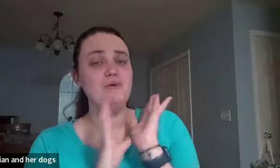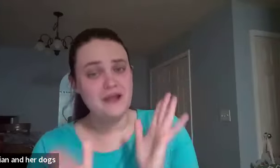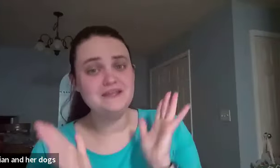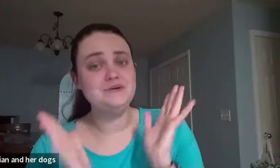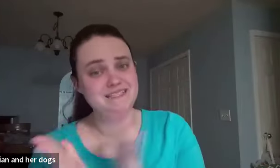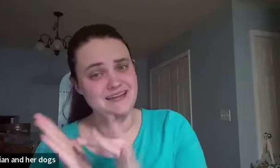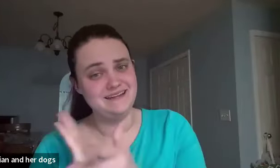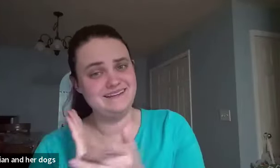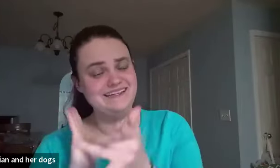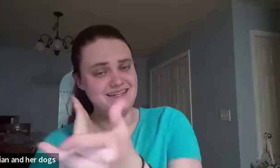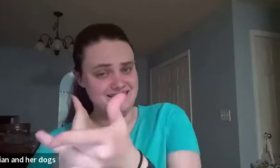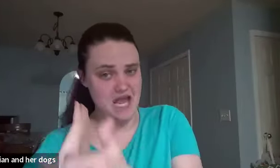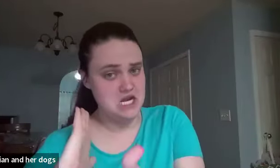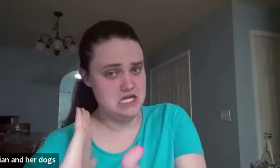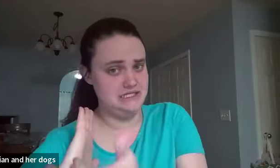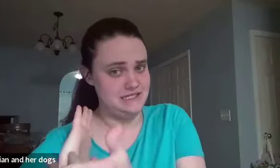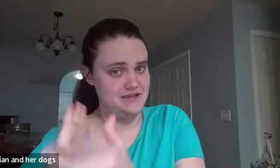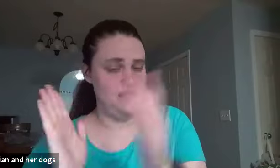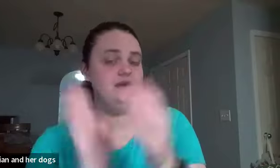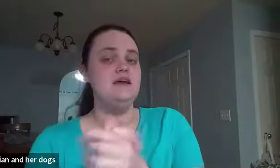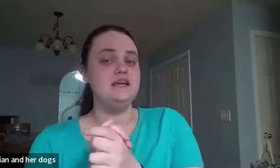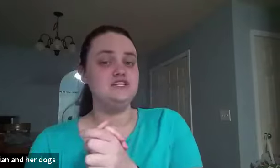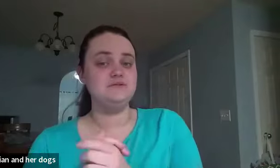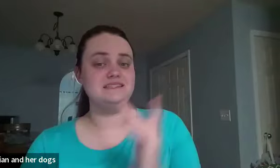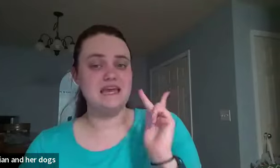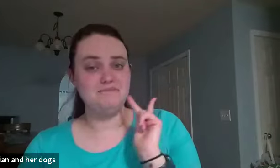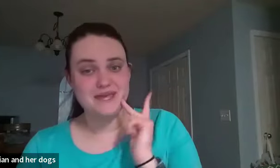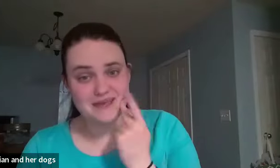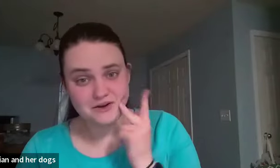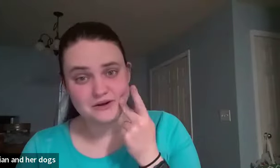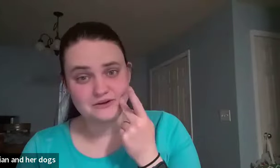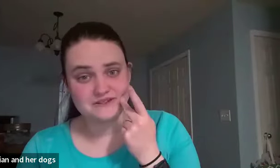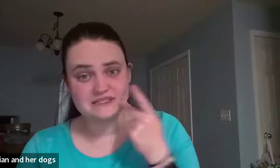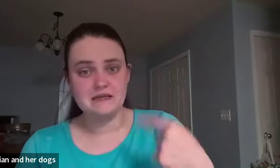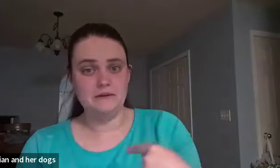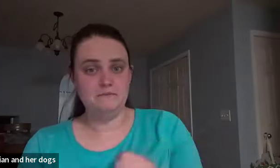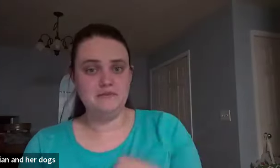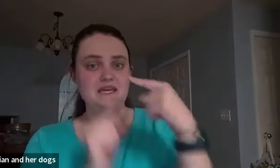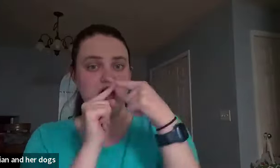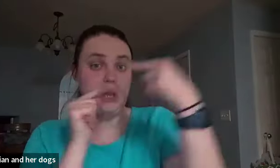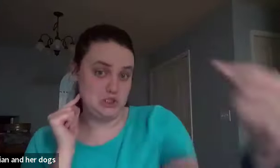The way you would technically say that is you would say pickles me